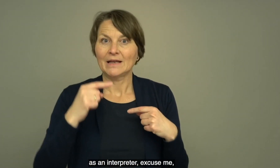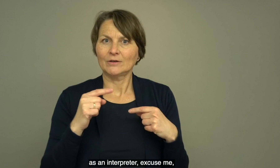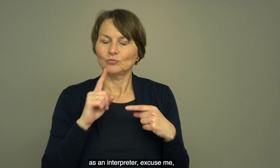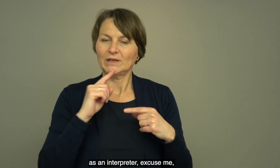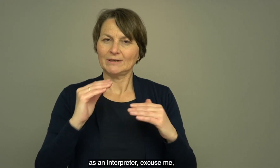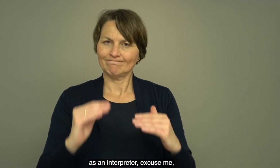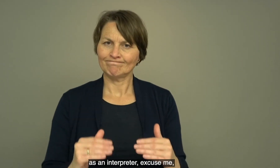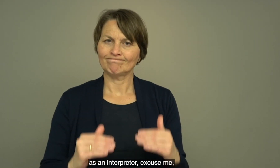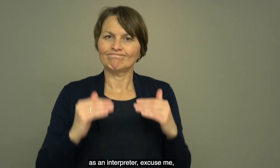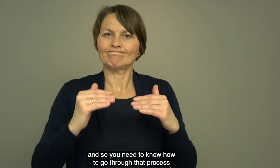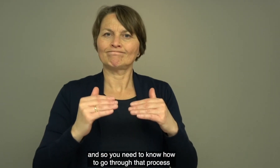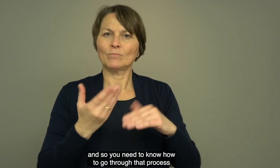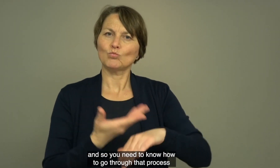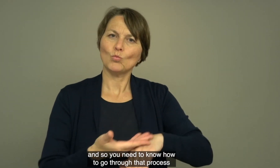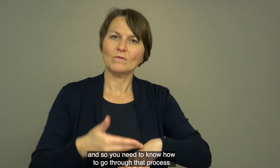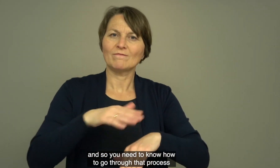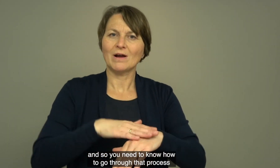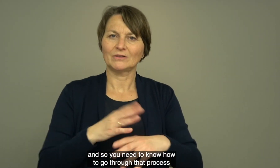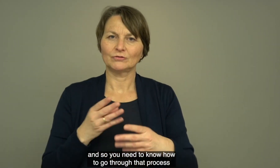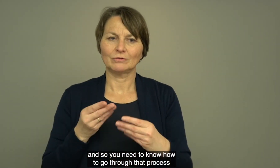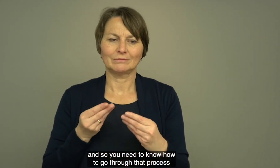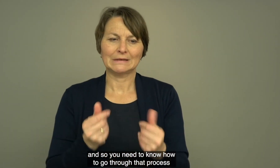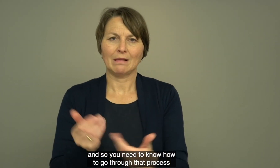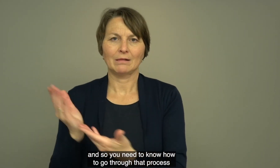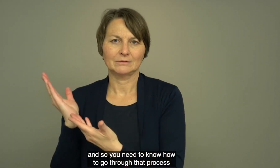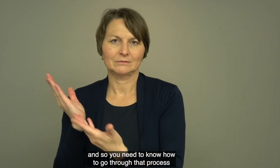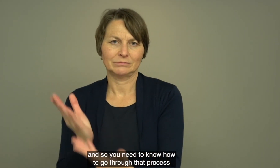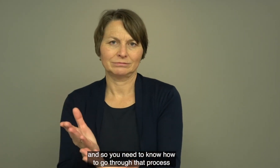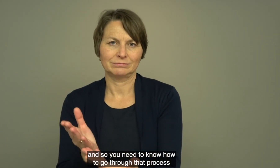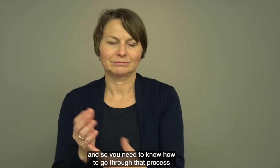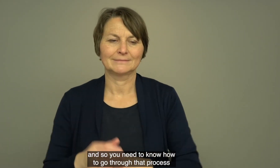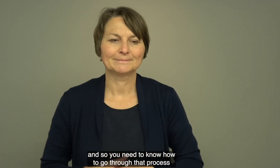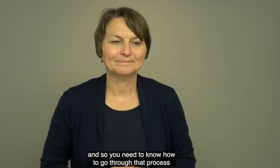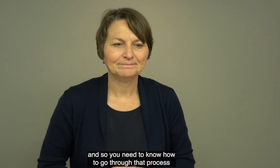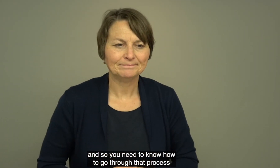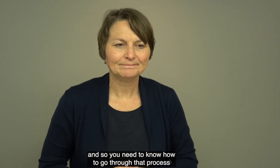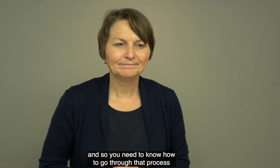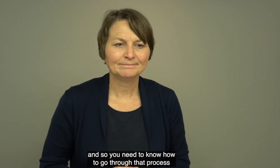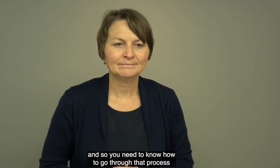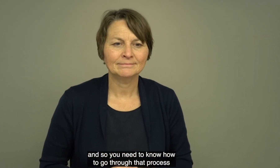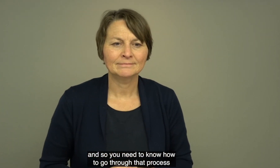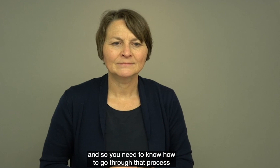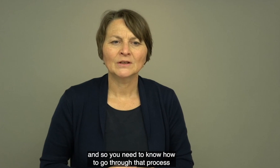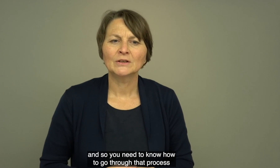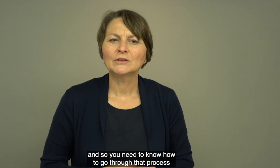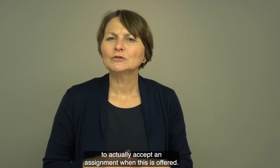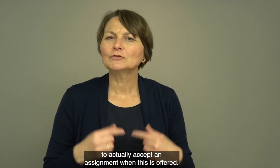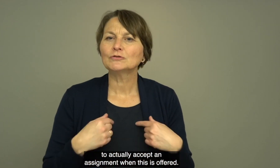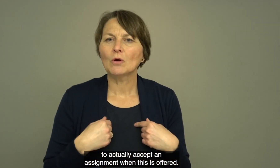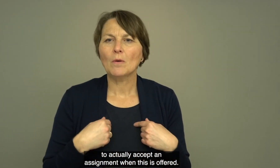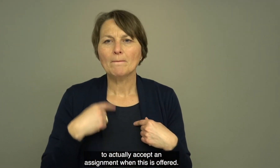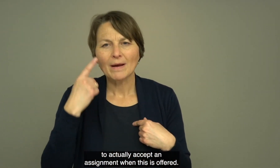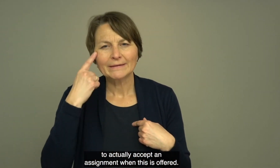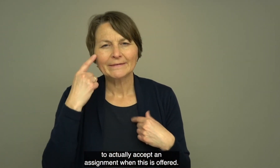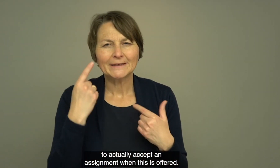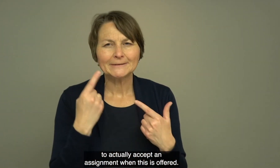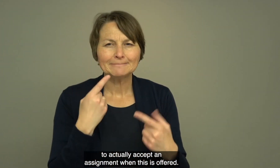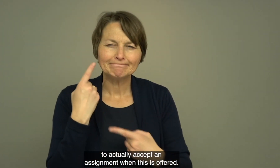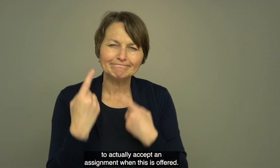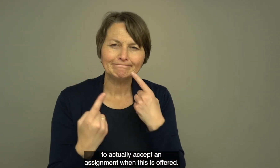interpreter, And so you need to know how to go through that process to actually accept an assignment